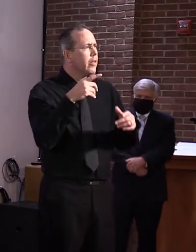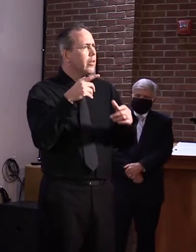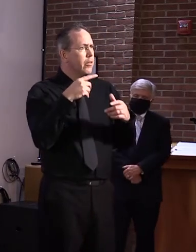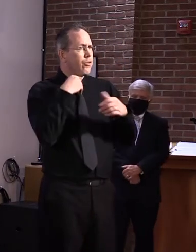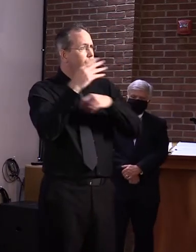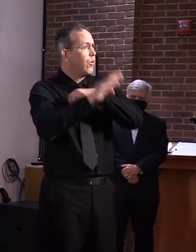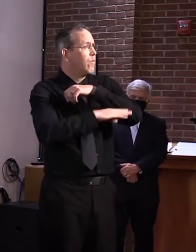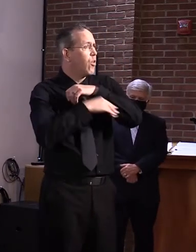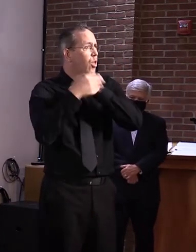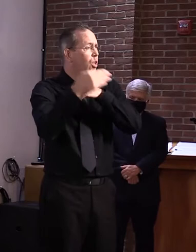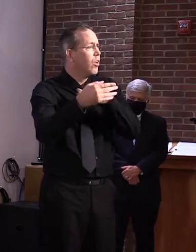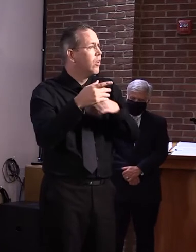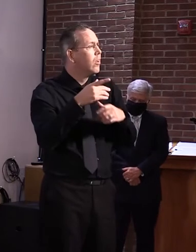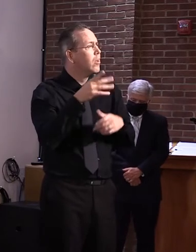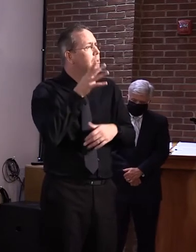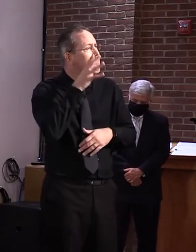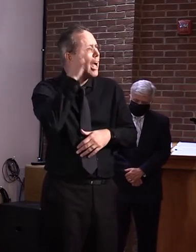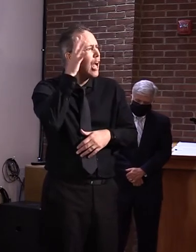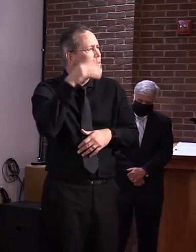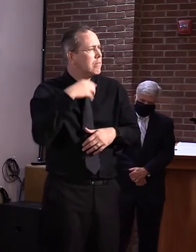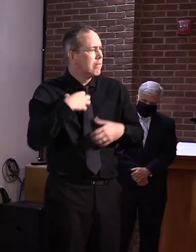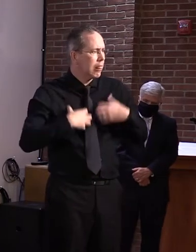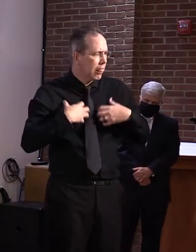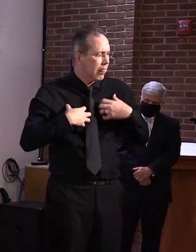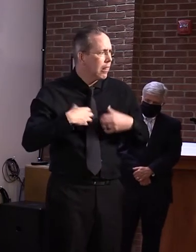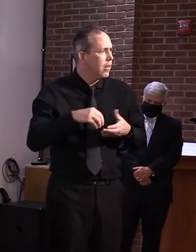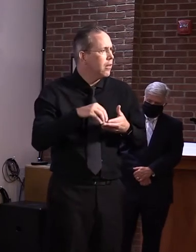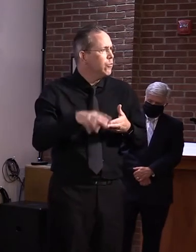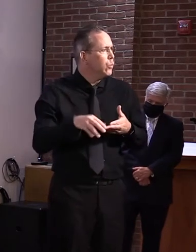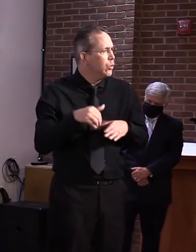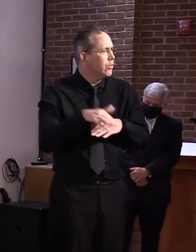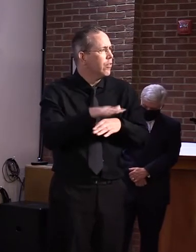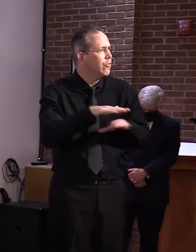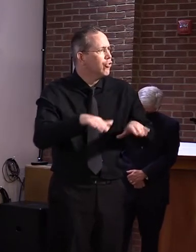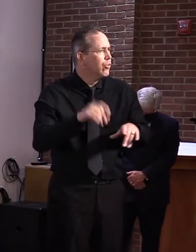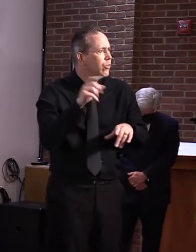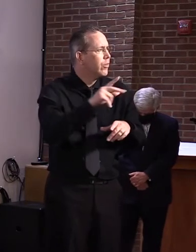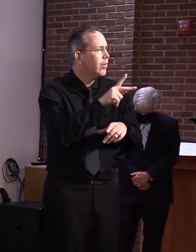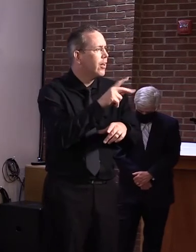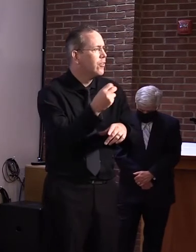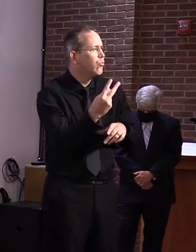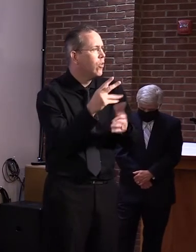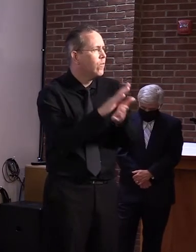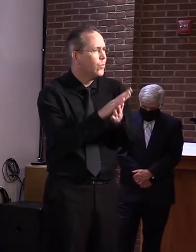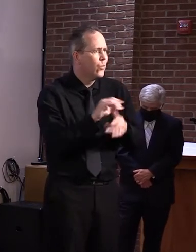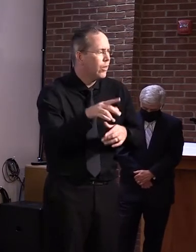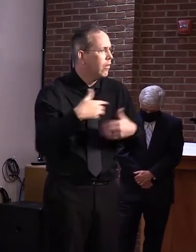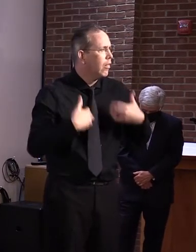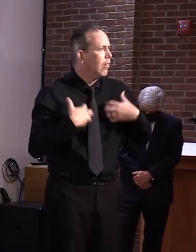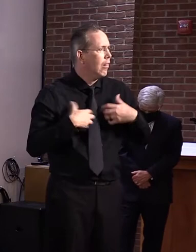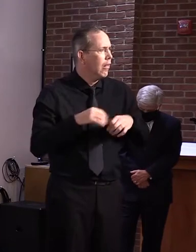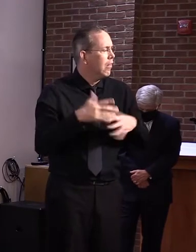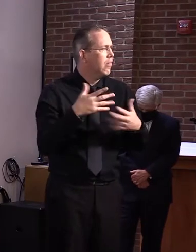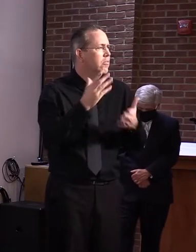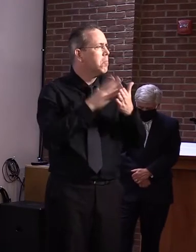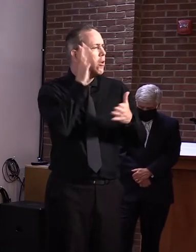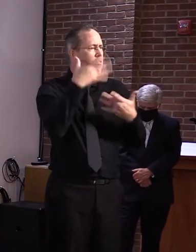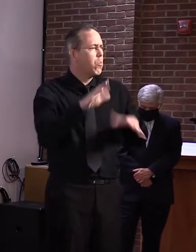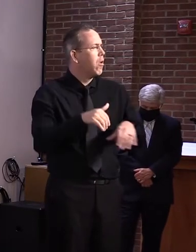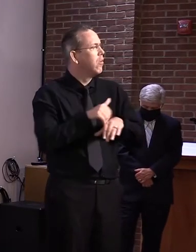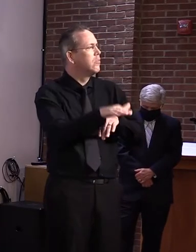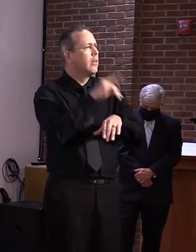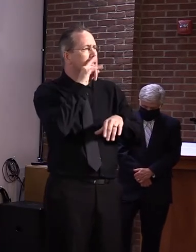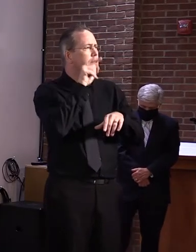Yeah, thank you for the question, Sean. We're in the process of reviewing what we're calling hybrid learning, that would be the ability to school districts